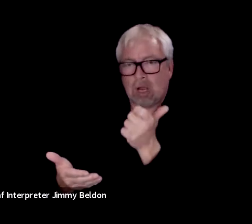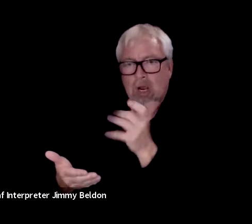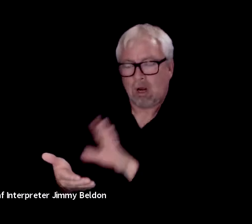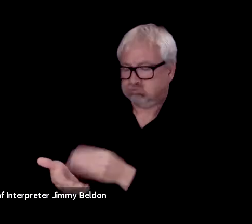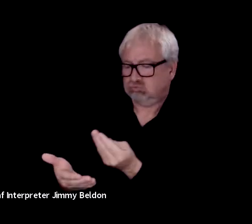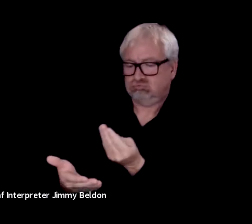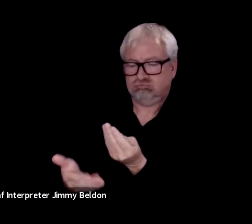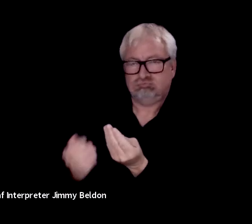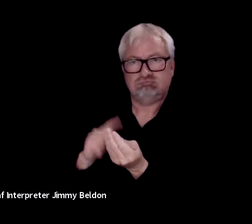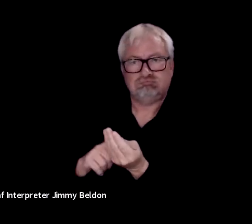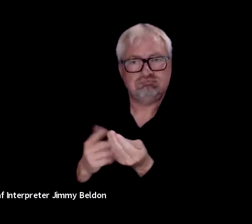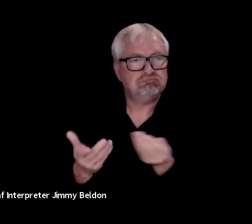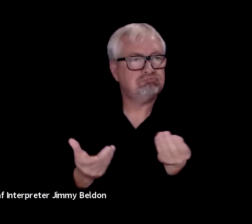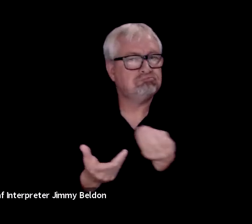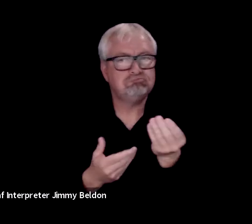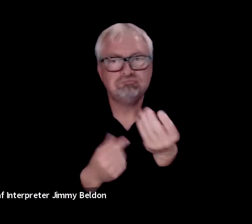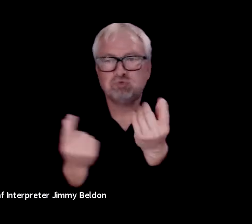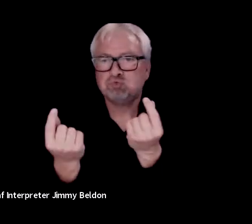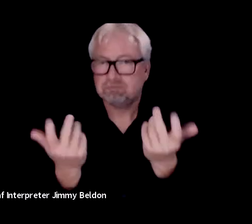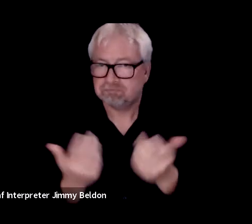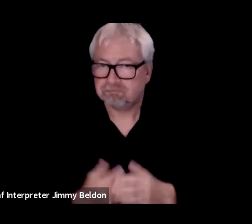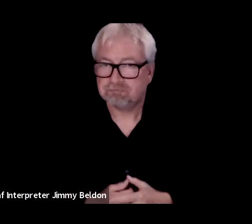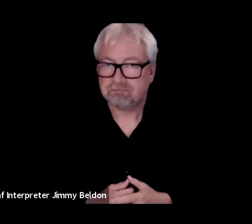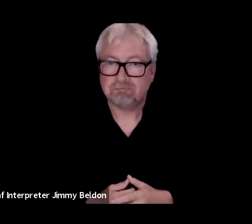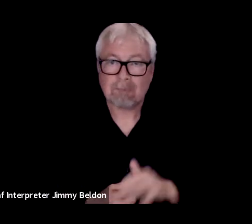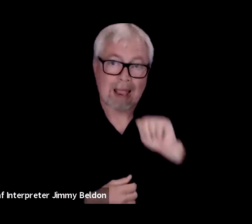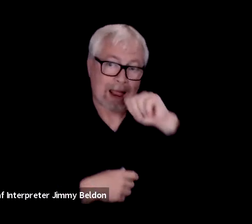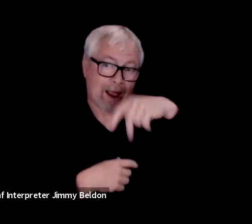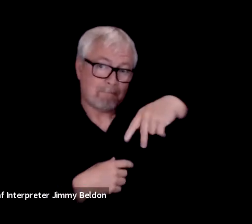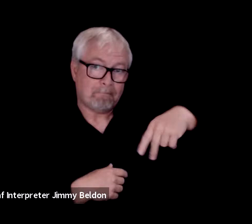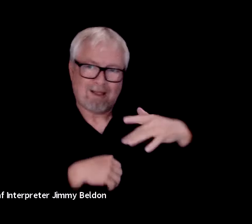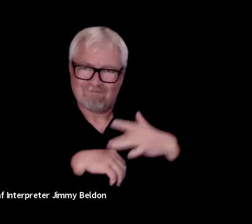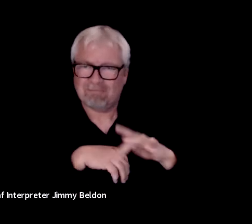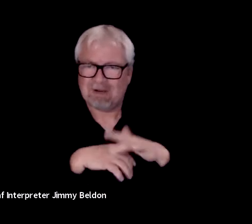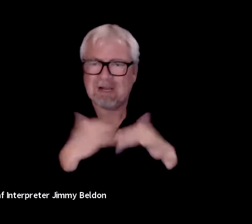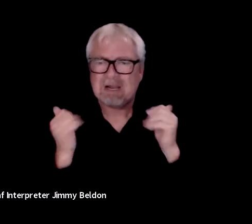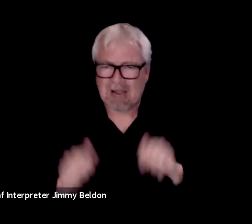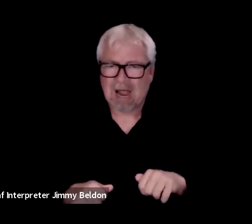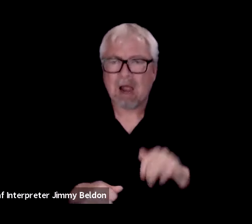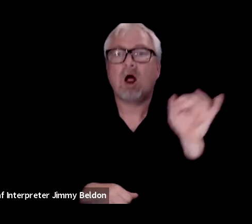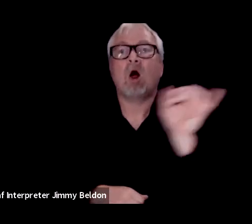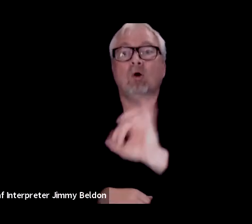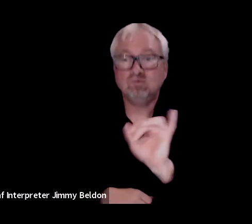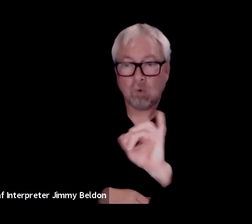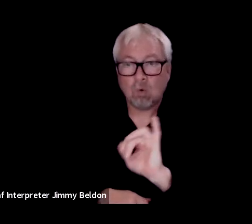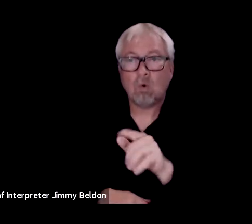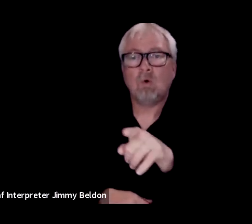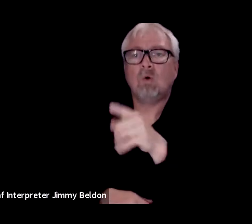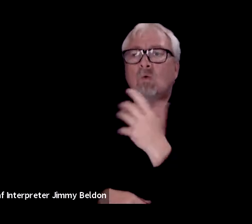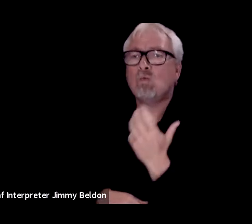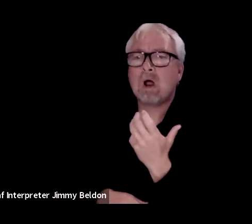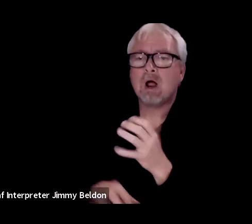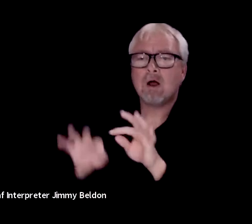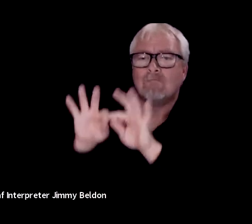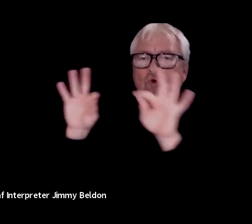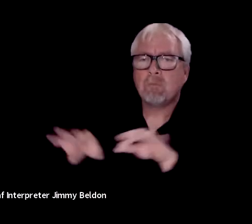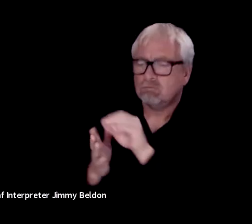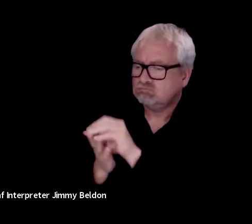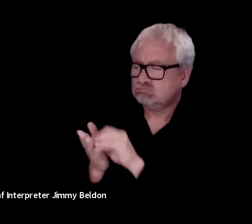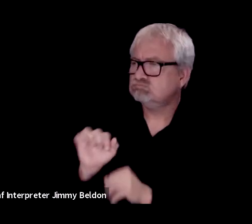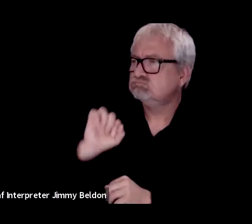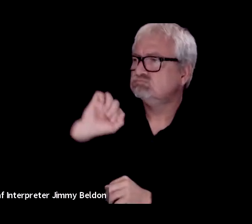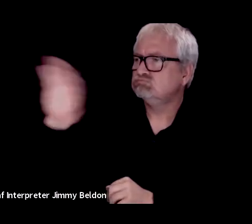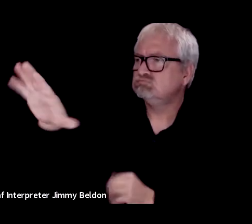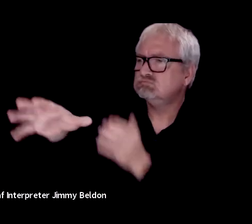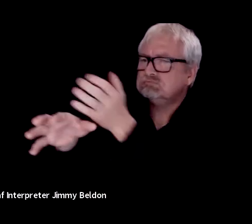fill out a request form. That process worked fine when we had a small number of requests at any one time, but in recent months, the